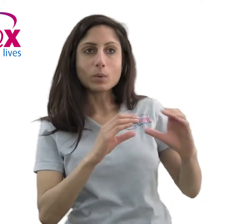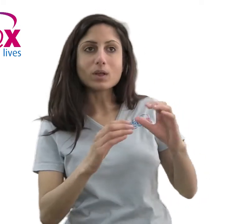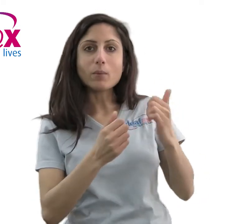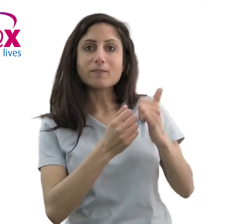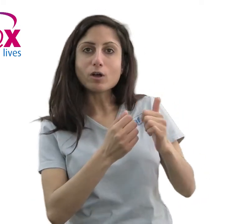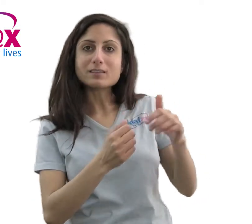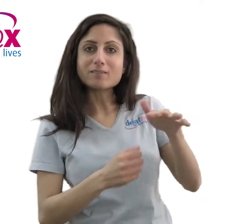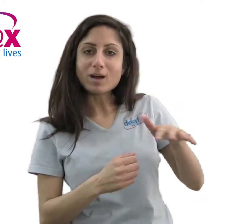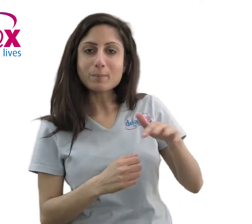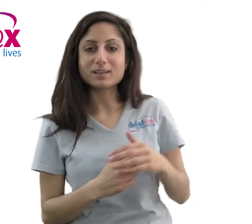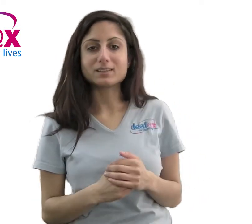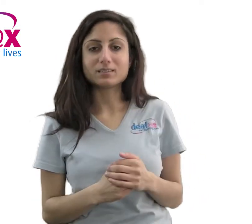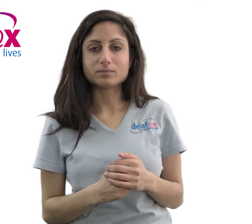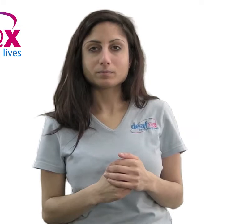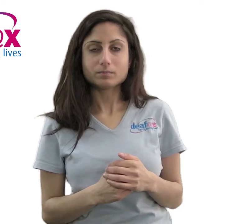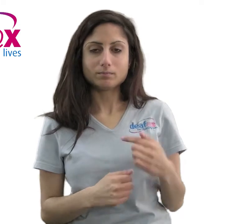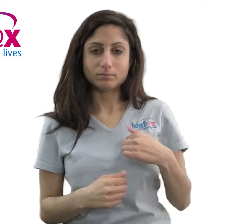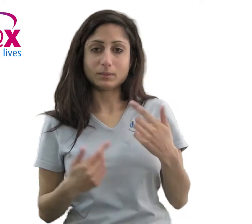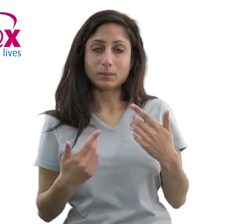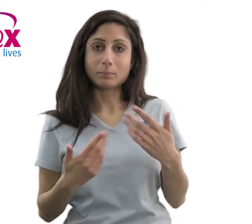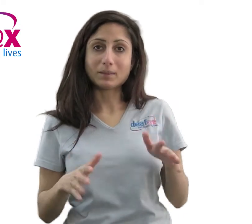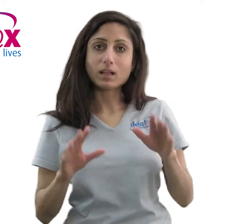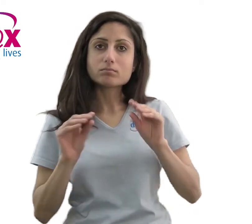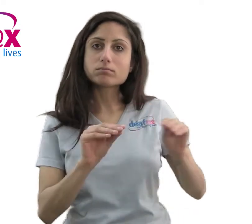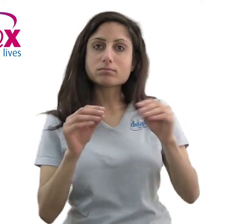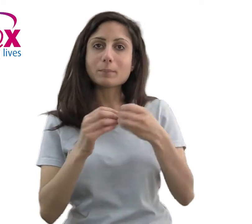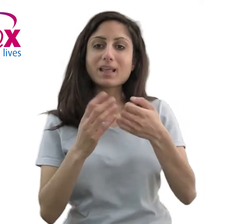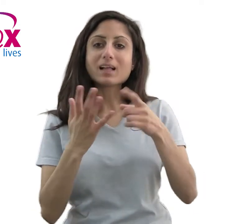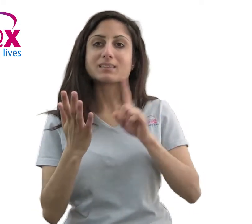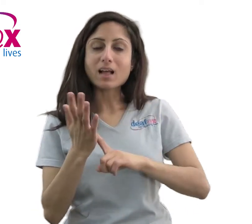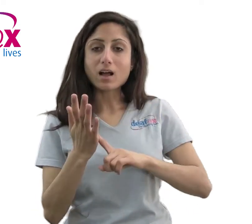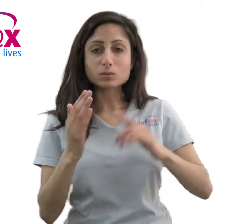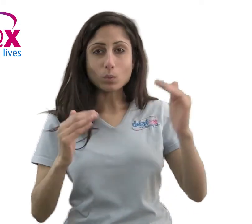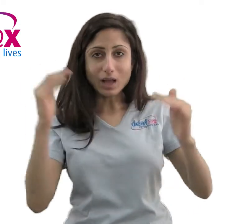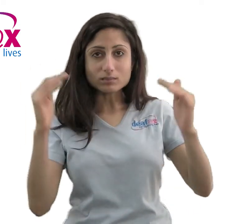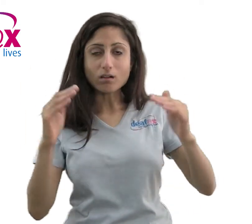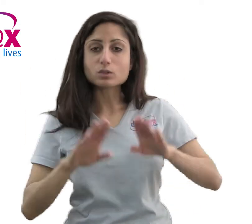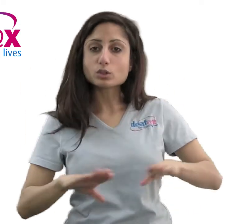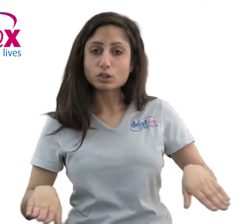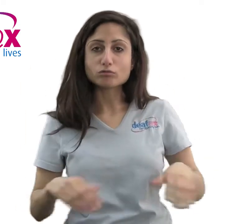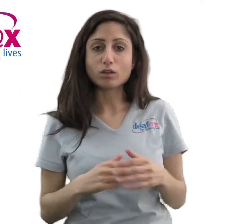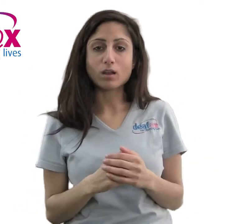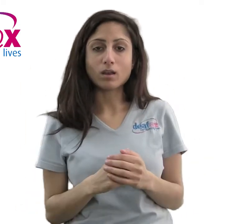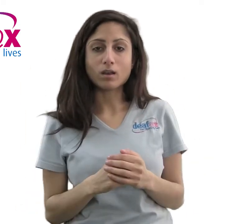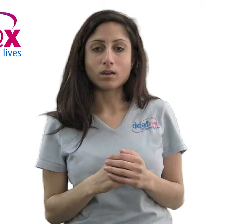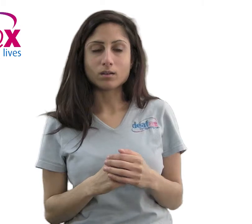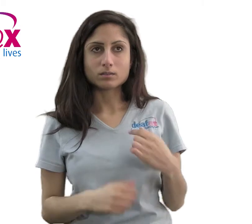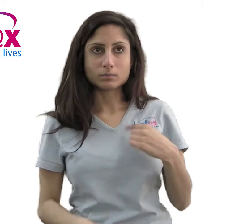taught British Sign Language to adults and children, I suddenly panicked about how to teach it to a baby. Luckily, I